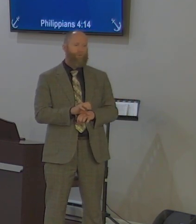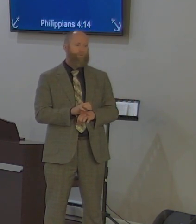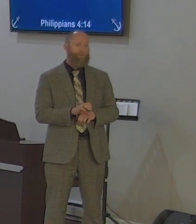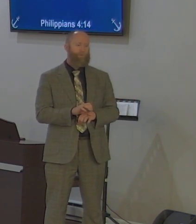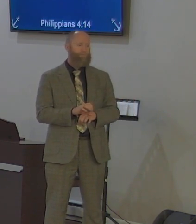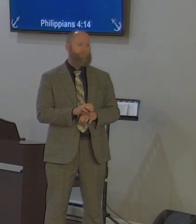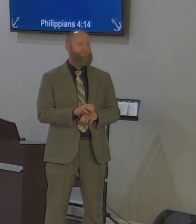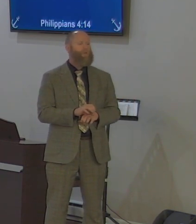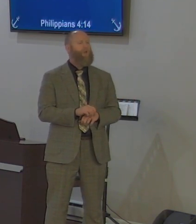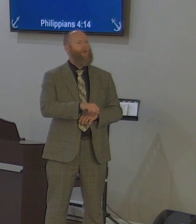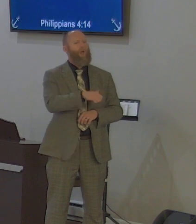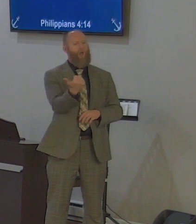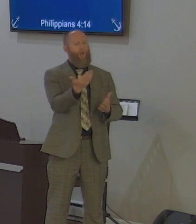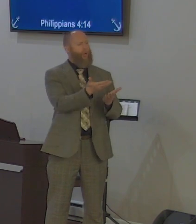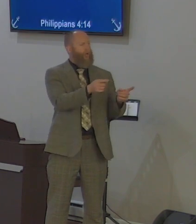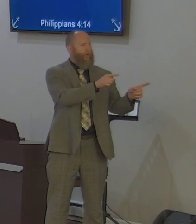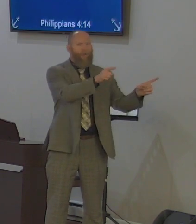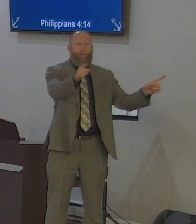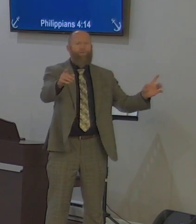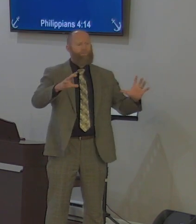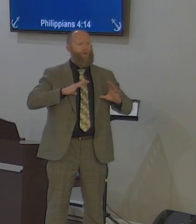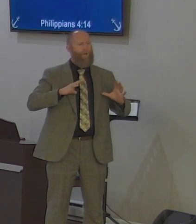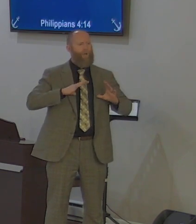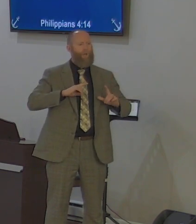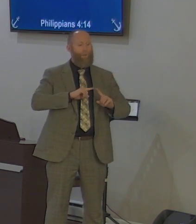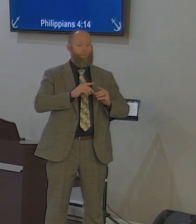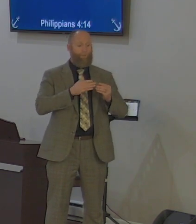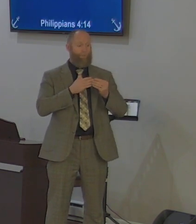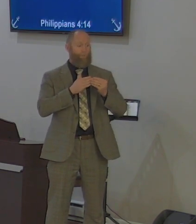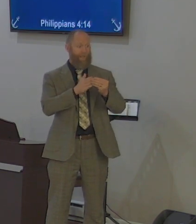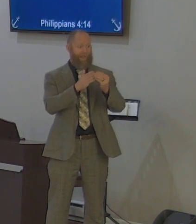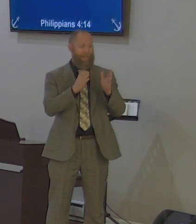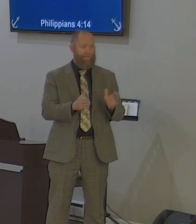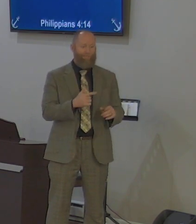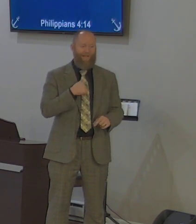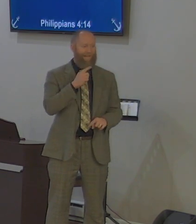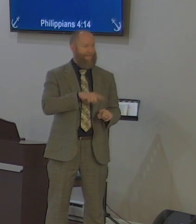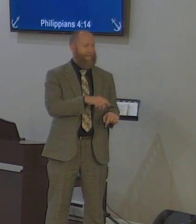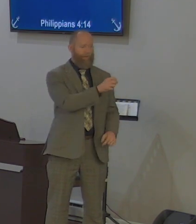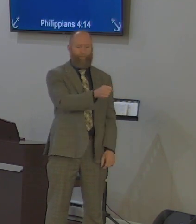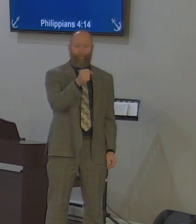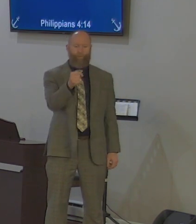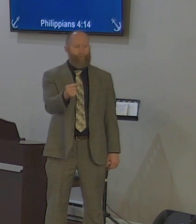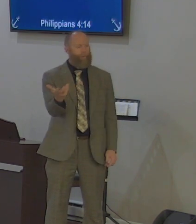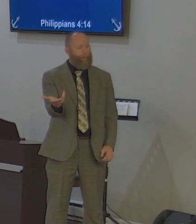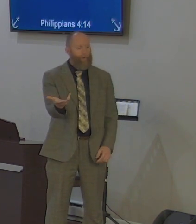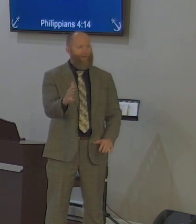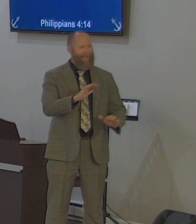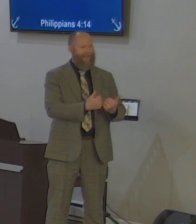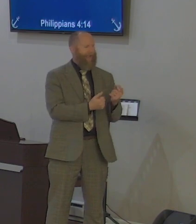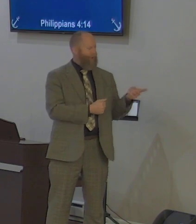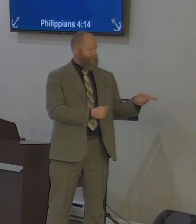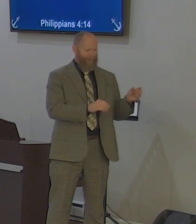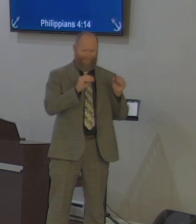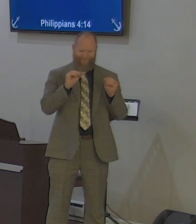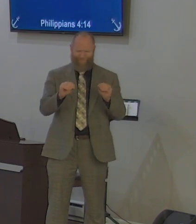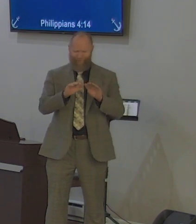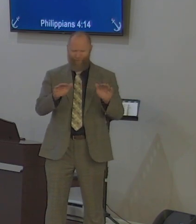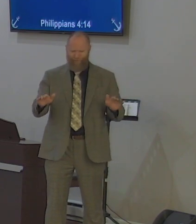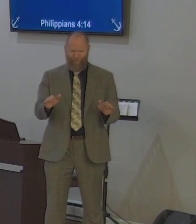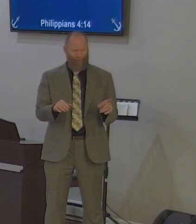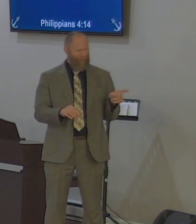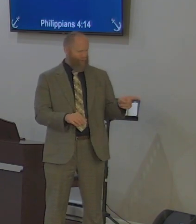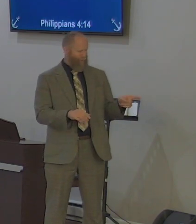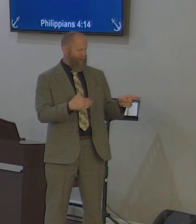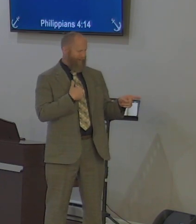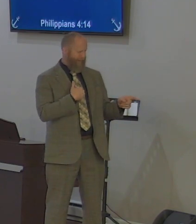things you're doing, but you can't serve in these positions. You can't do it. I can't put you in children's ministry teaching children while you have